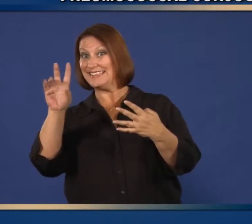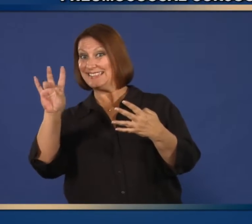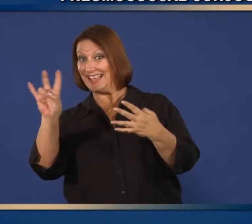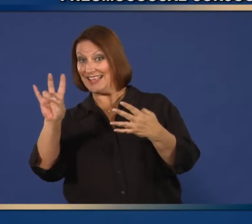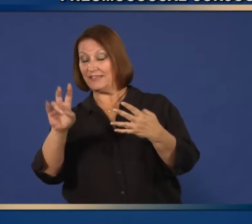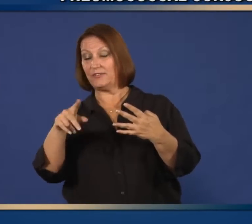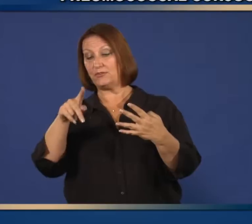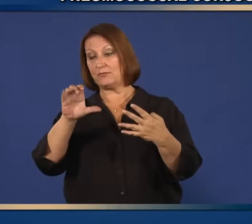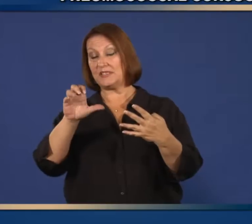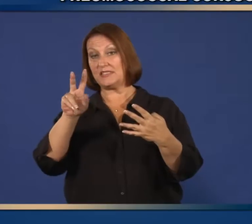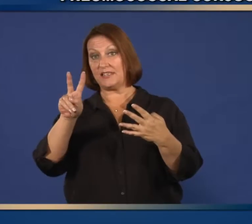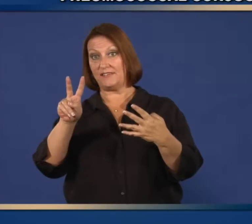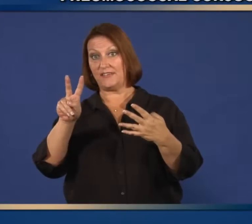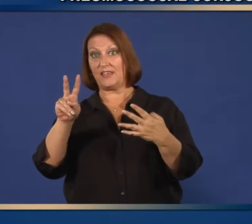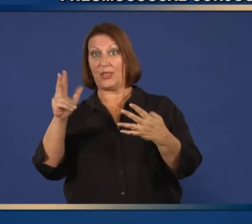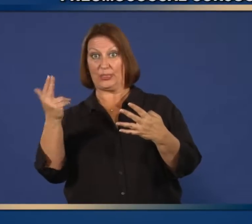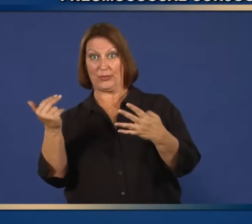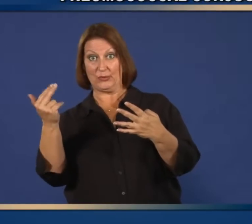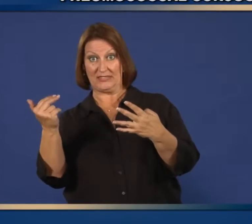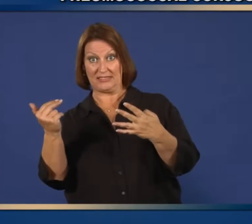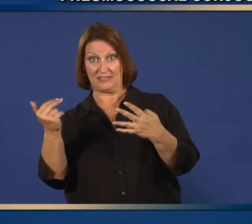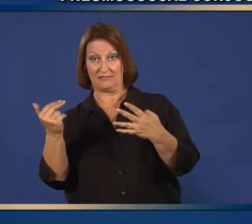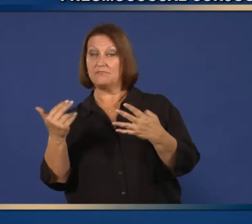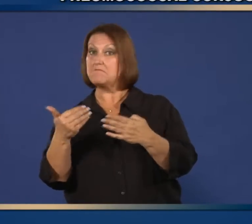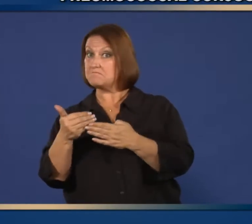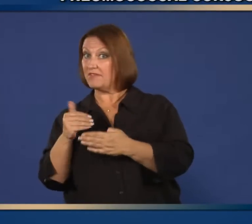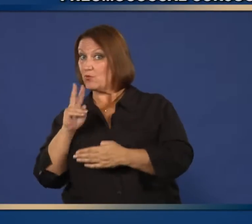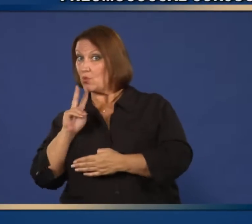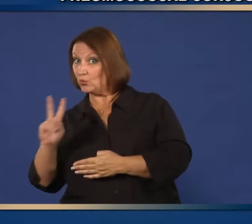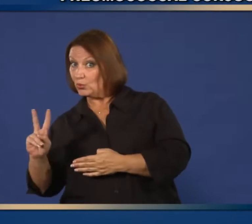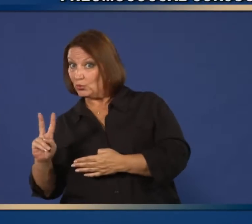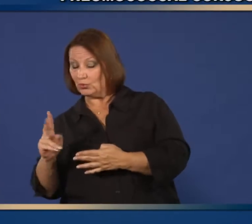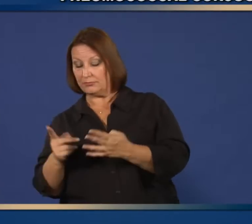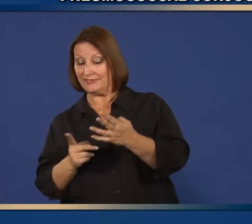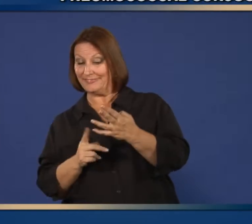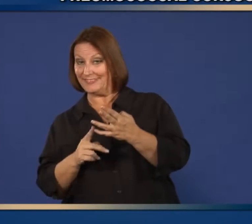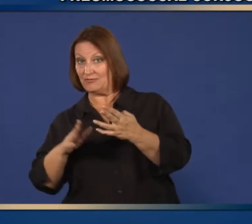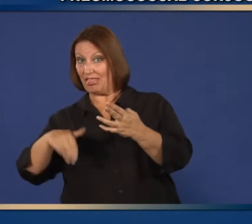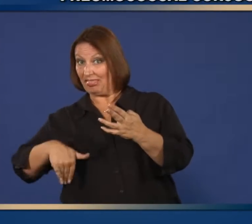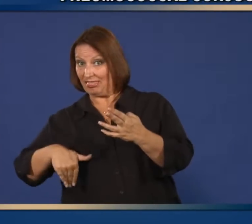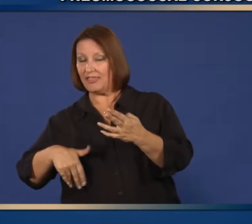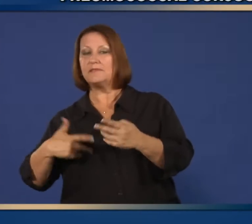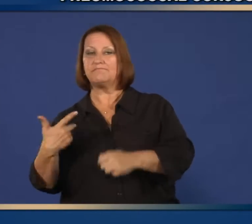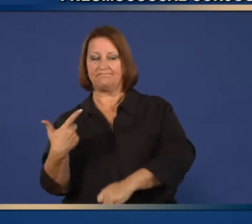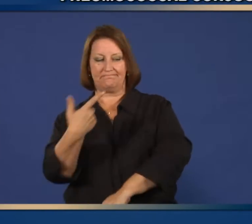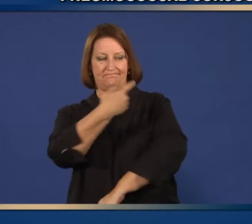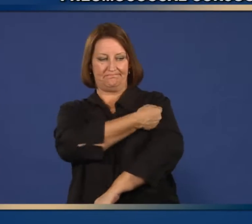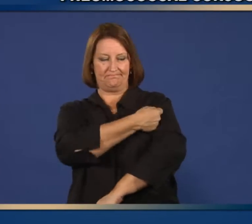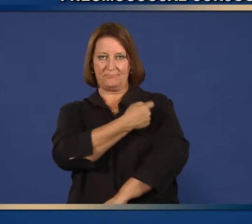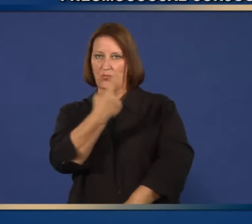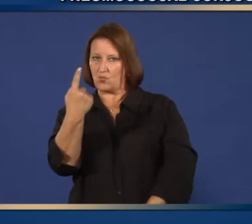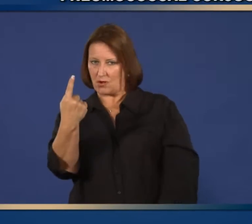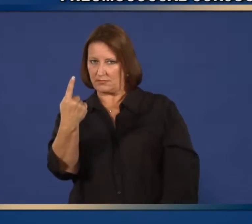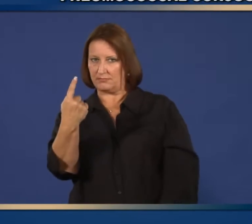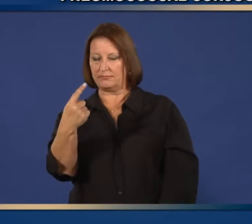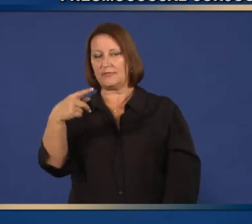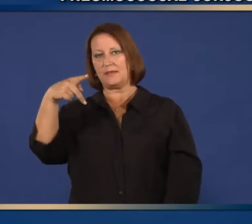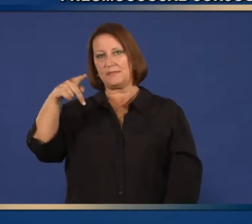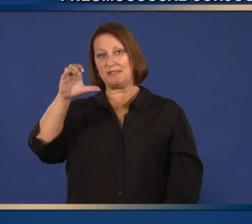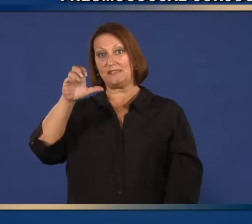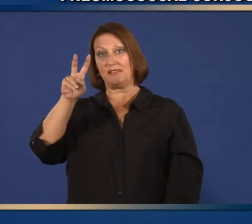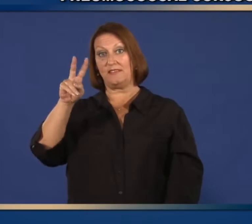of PCV7 or PCV13 before age 2 years,